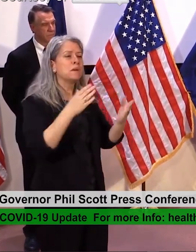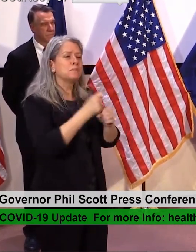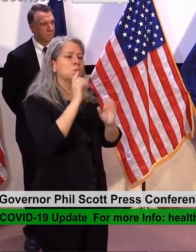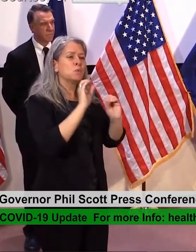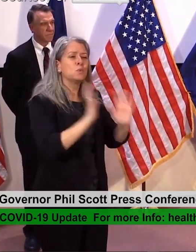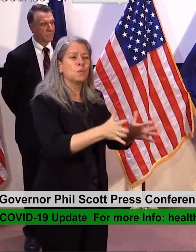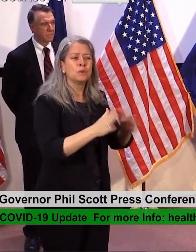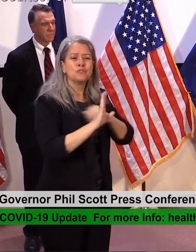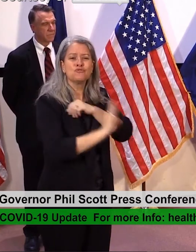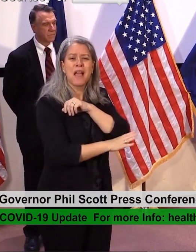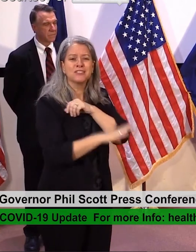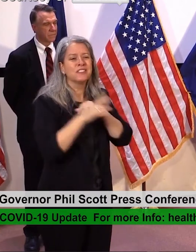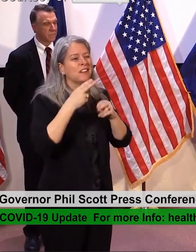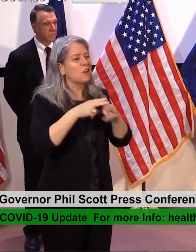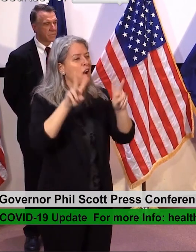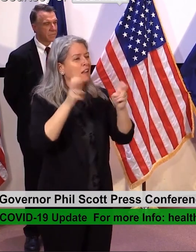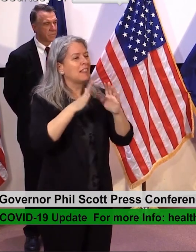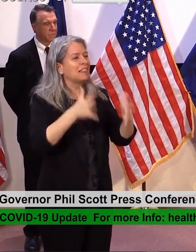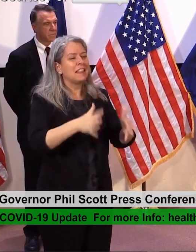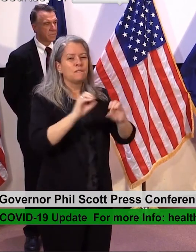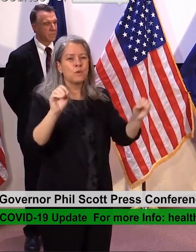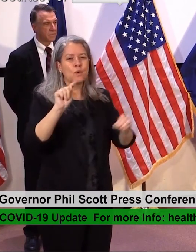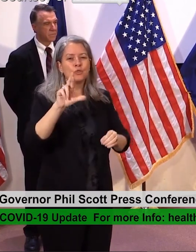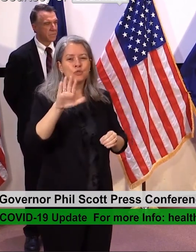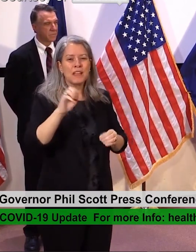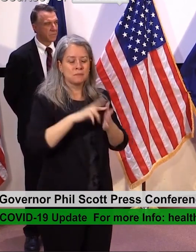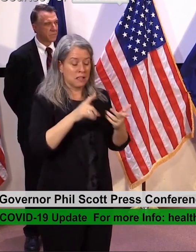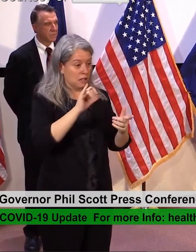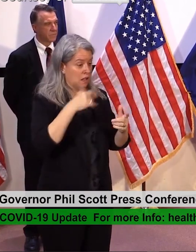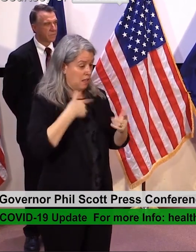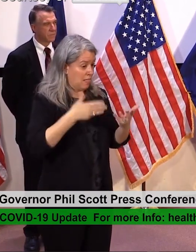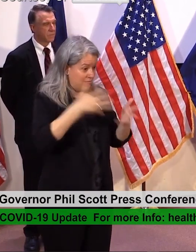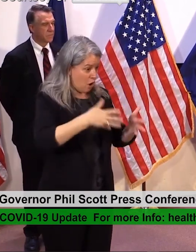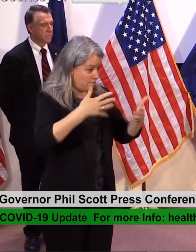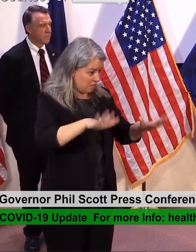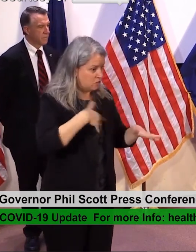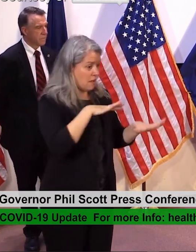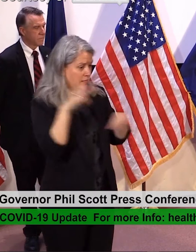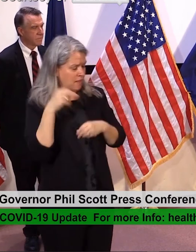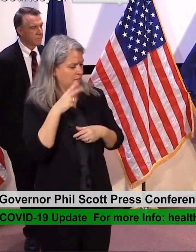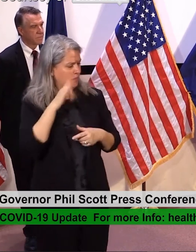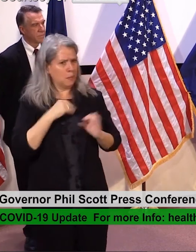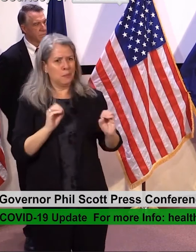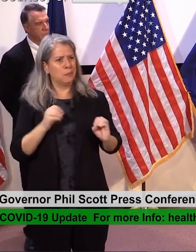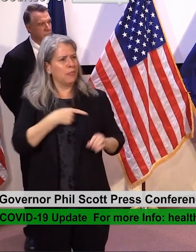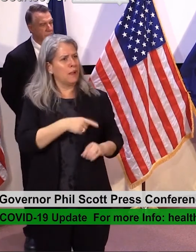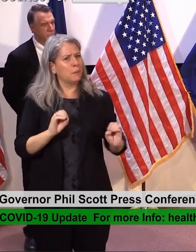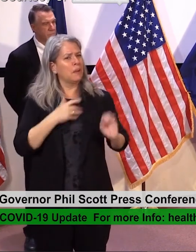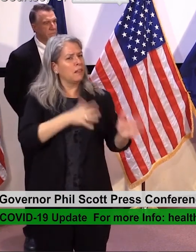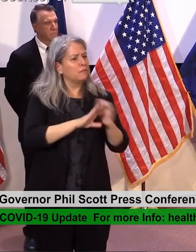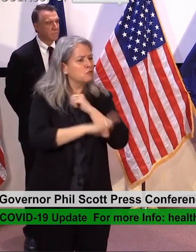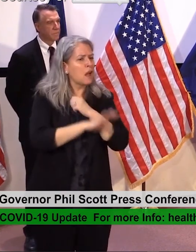if you brought it with you, bring it out with you. There's current information on the Department of Forest, Parks, and Recreation website about the status